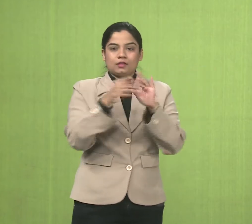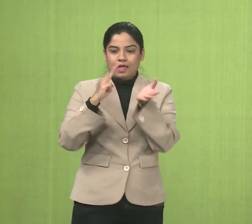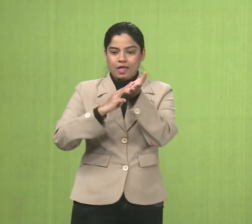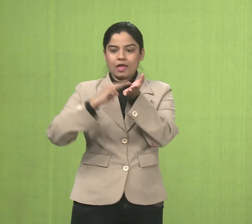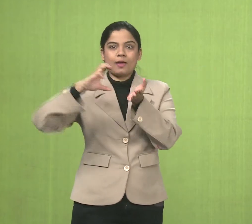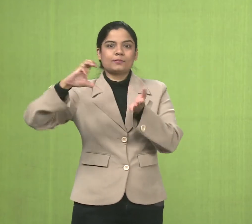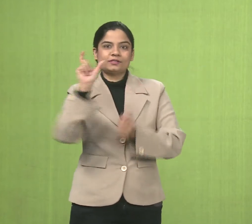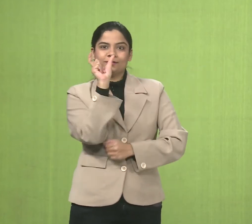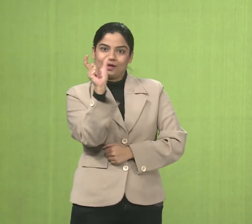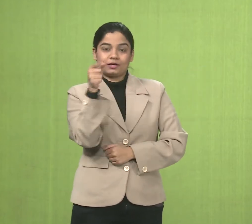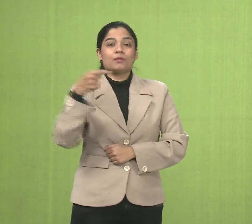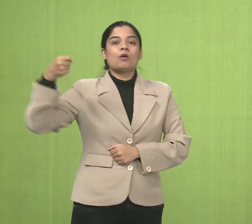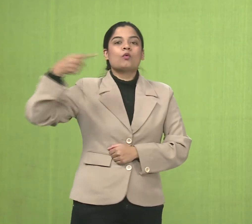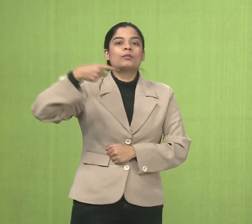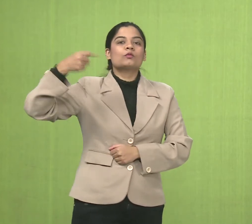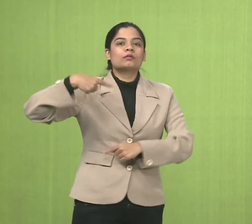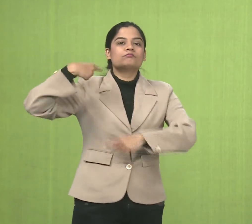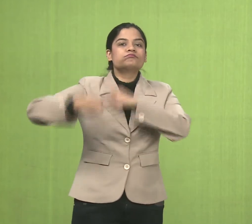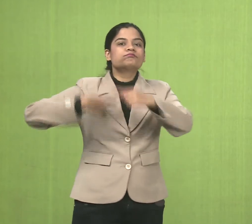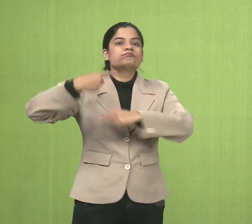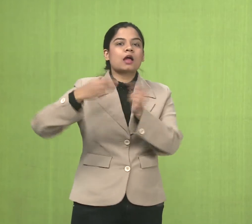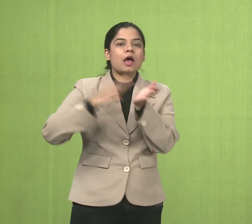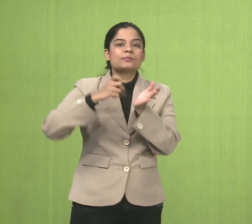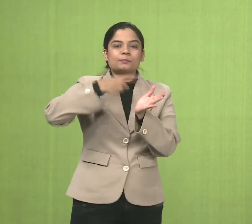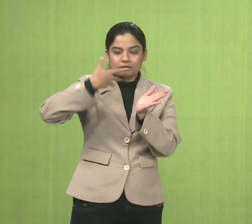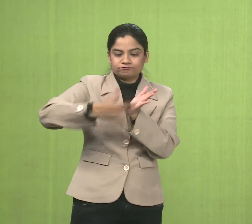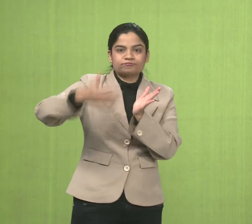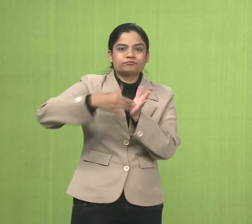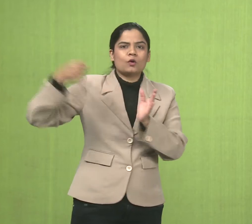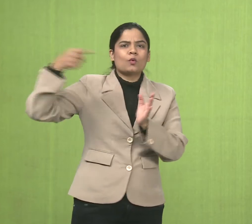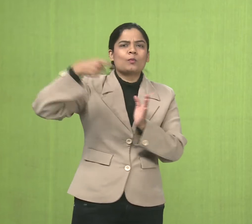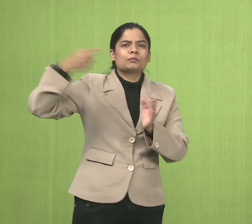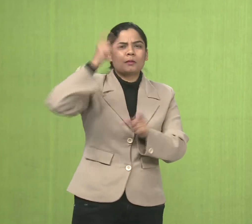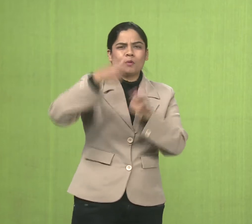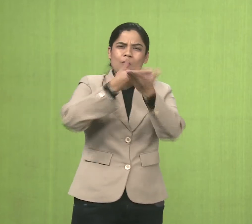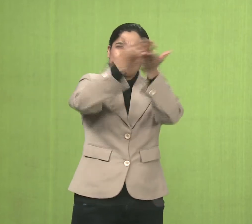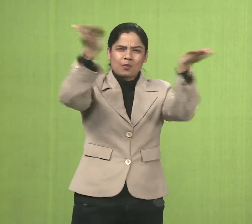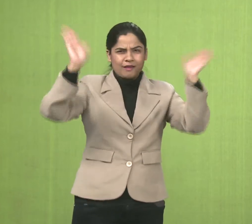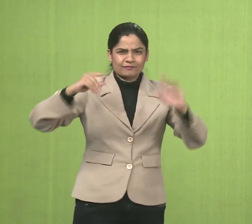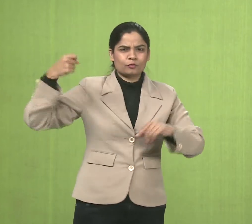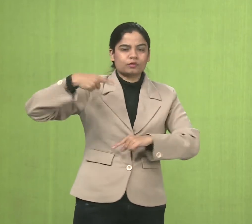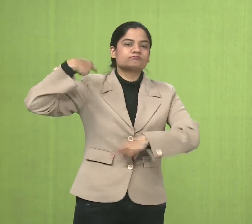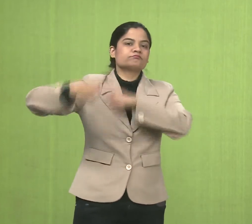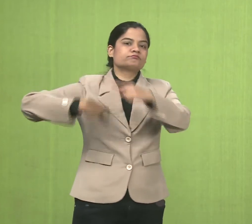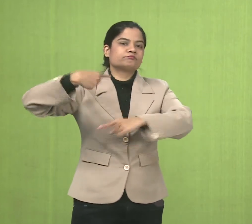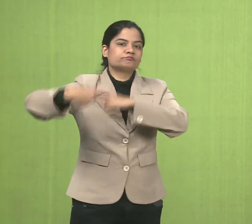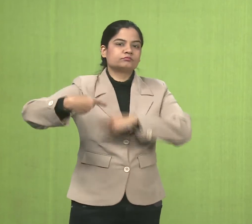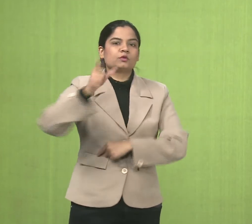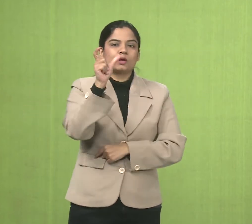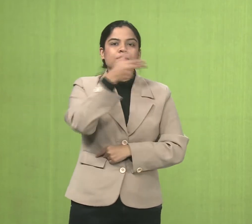every month. So, menstrual cycle is a monthly cycle of women's body wherein blood is secreted out